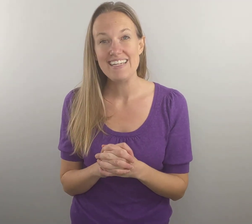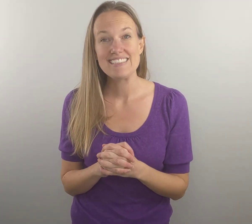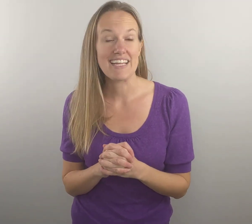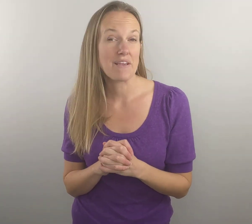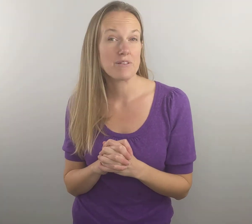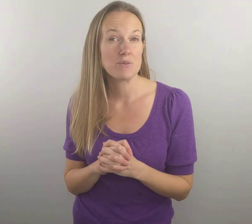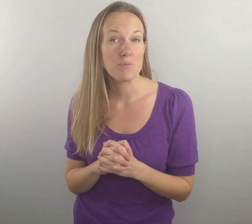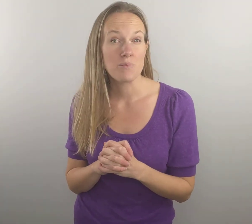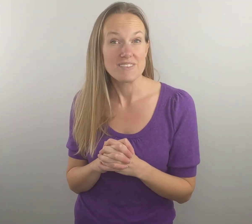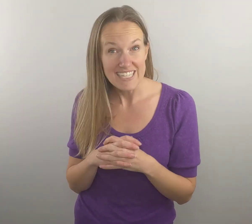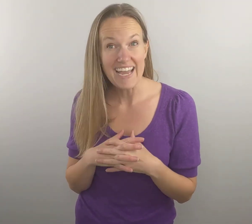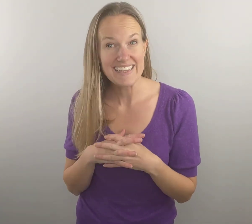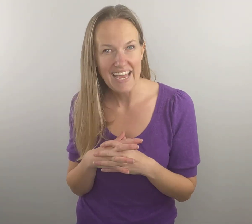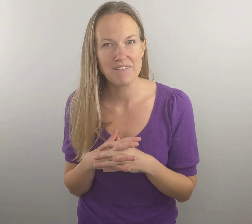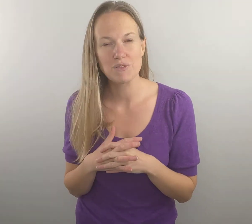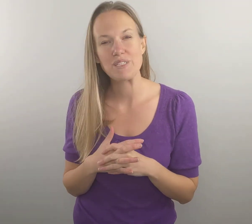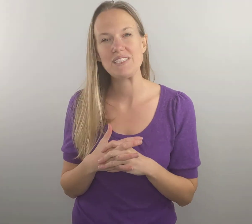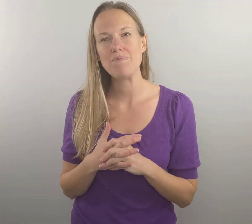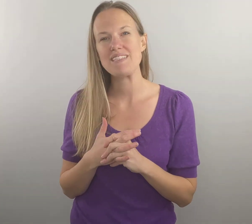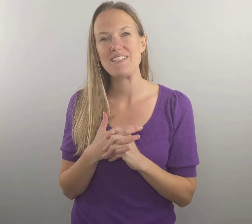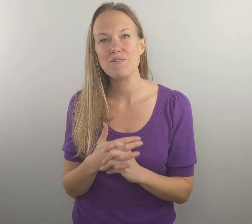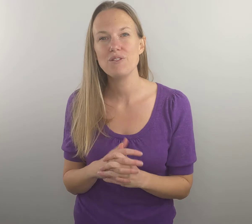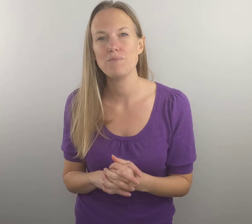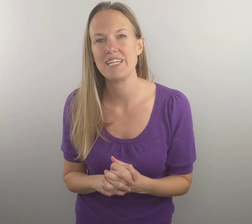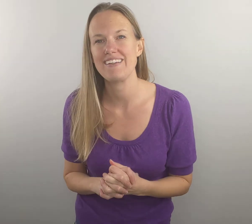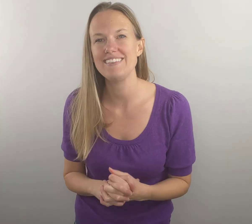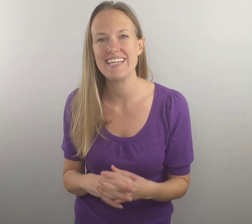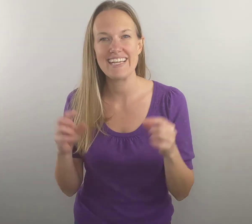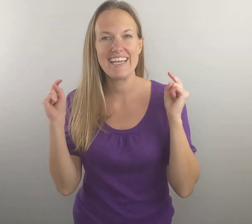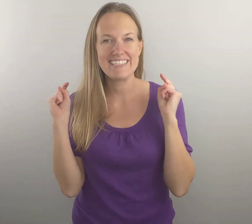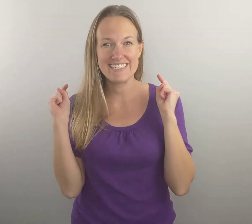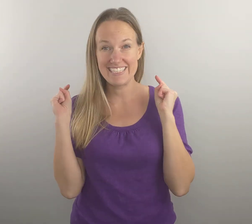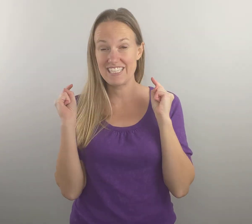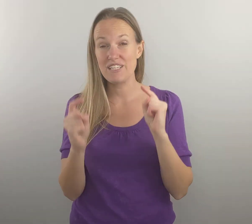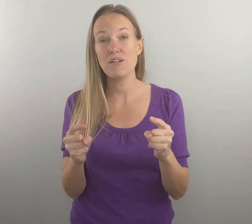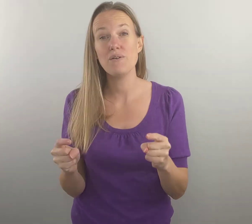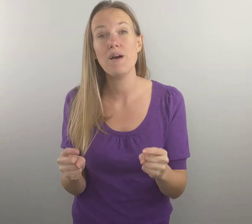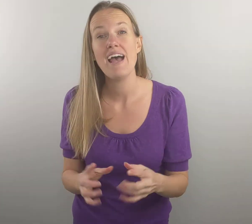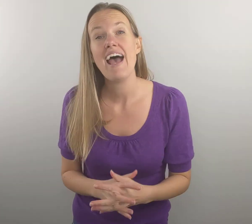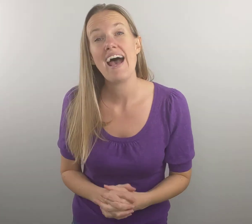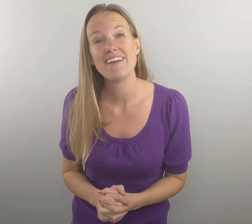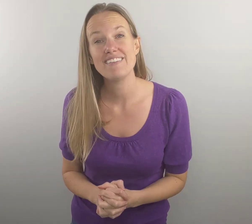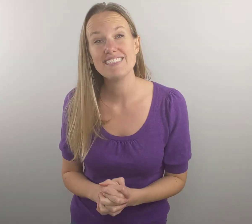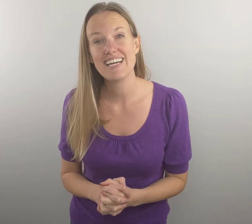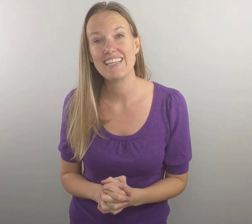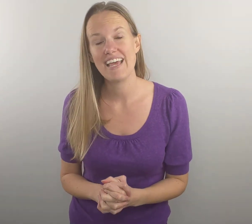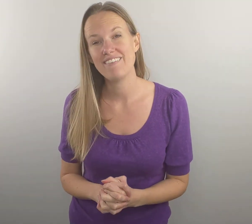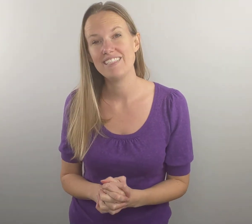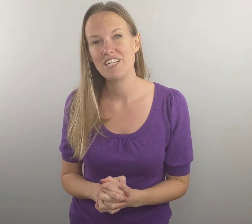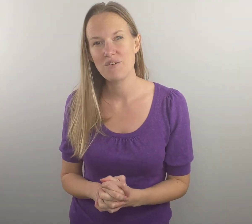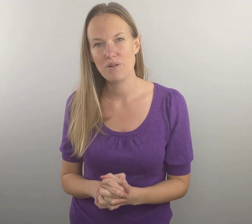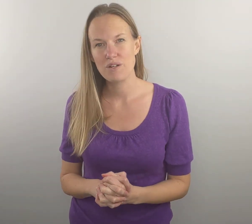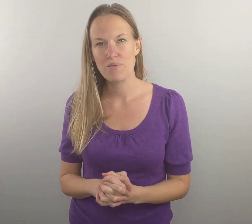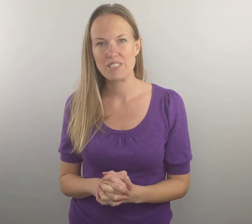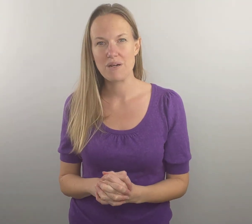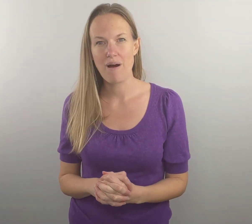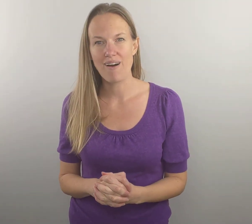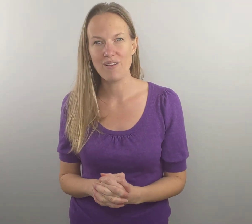Sign Language Worship is a YouTube channel dedicated to teaching you how to use sign language in order to worship our Lord